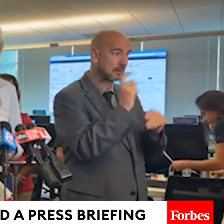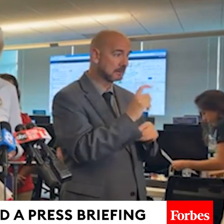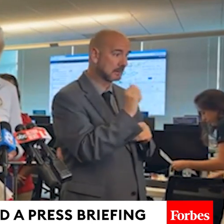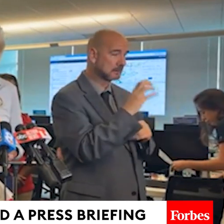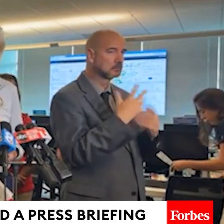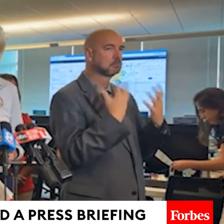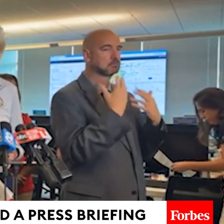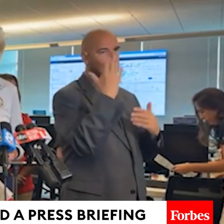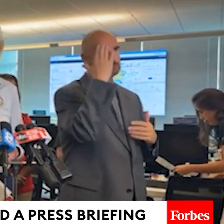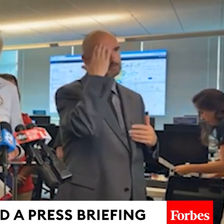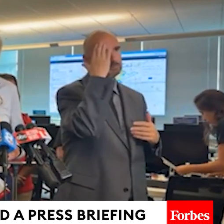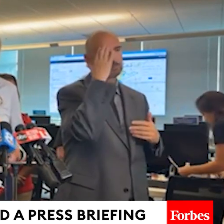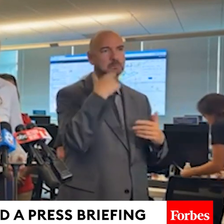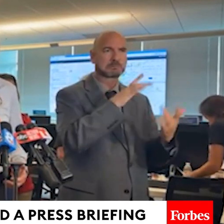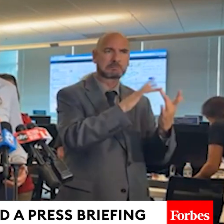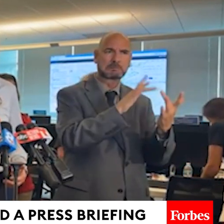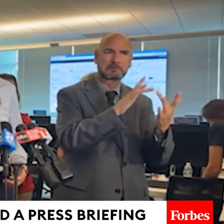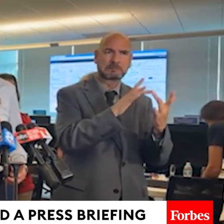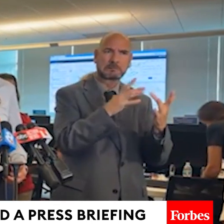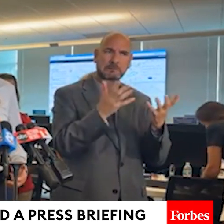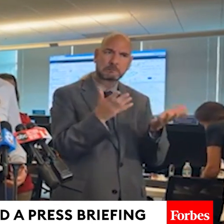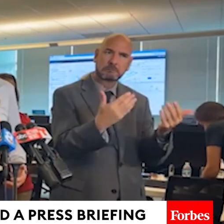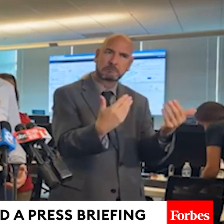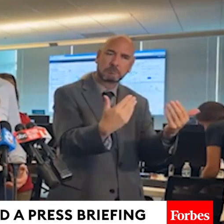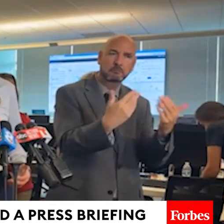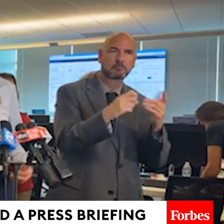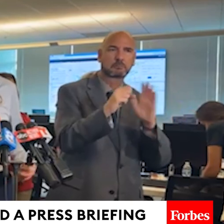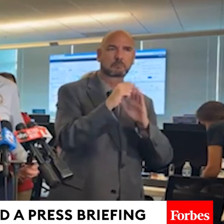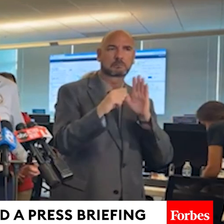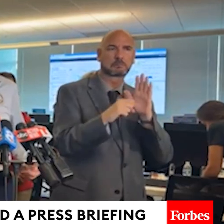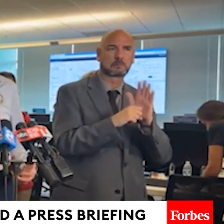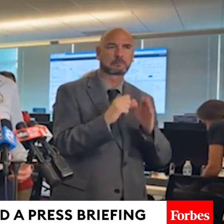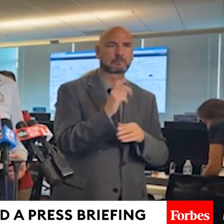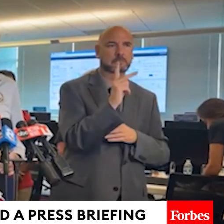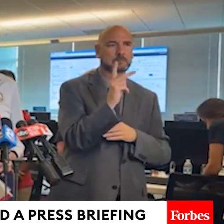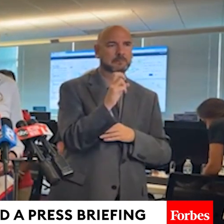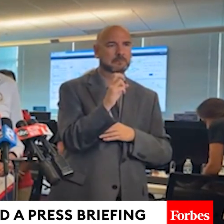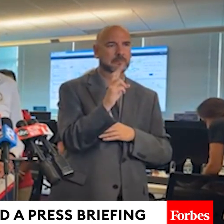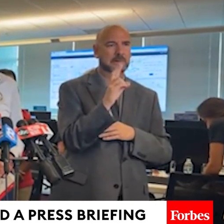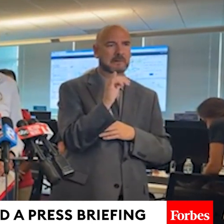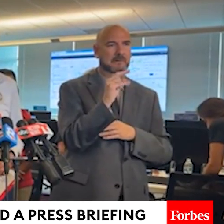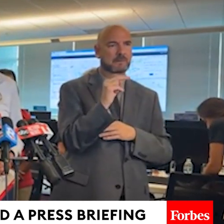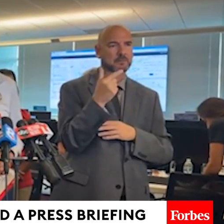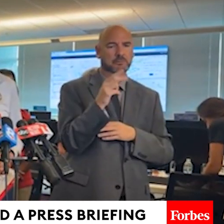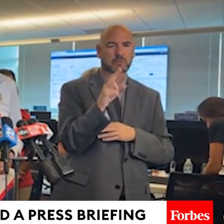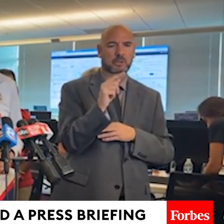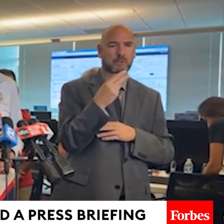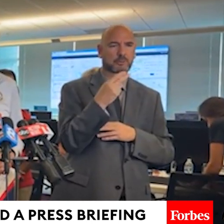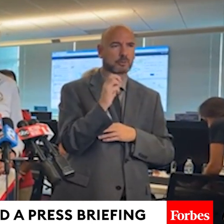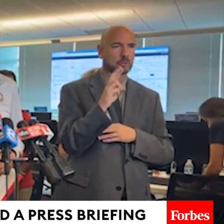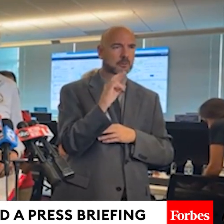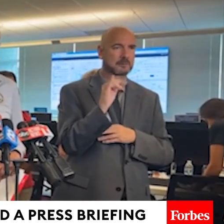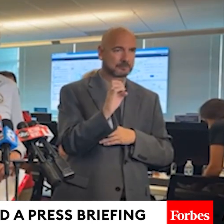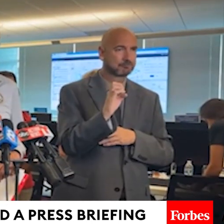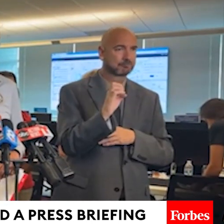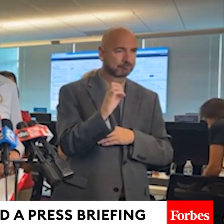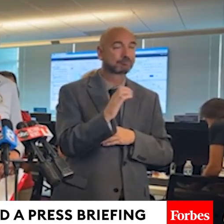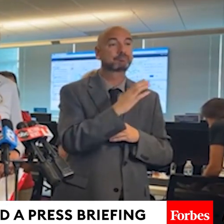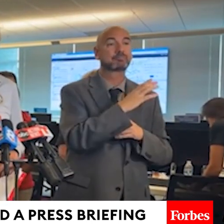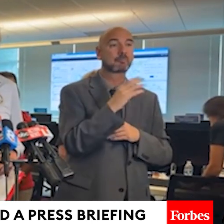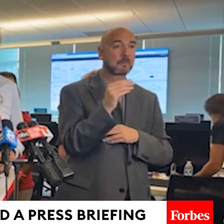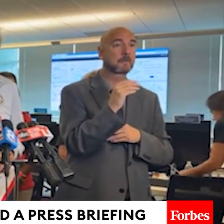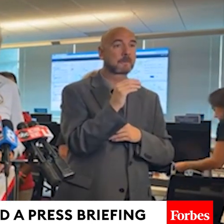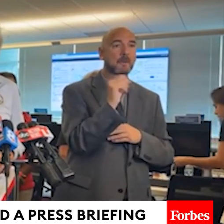in constant contact with the state, Kevin Guthrie, and also with Hillsborough County and all